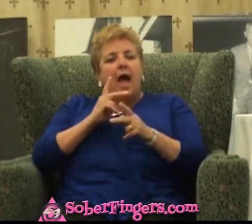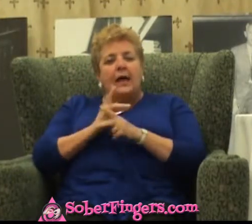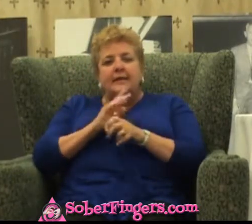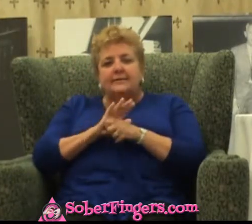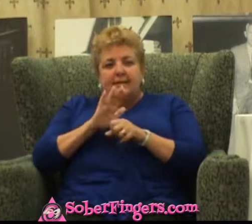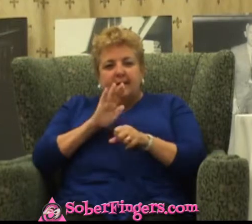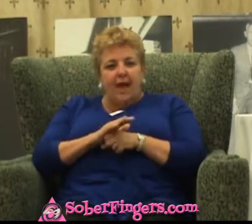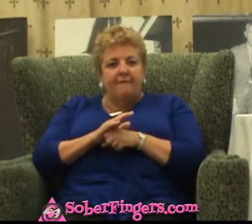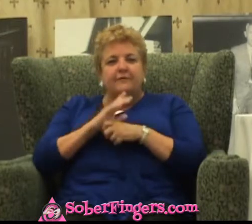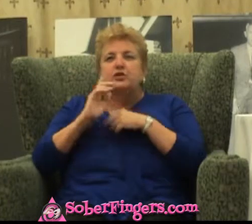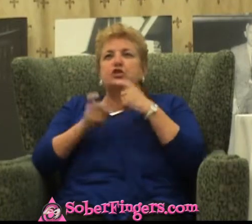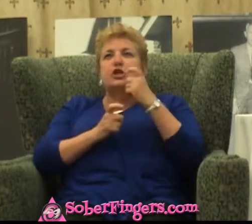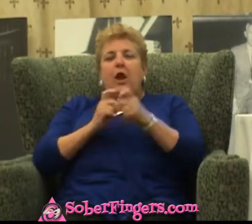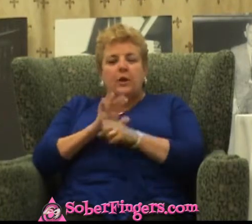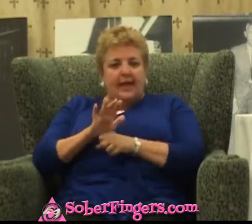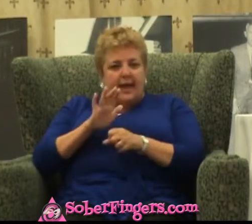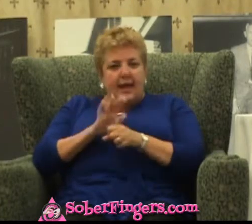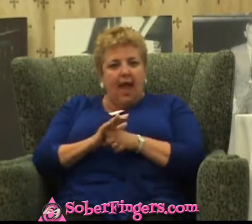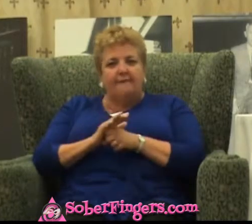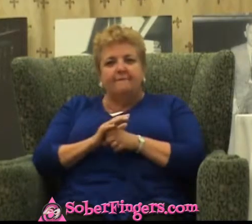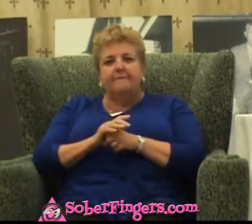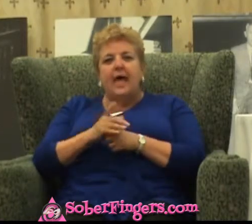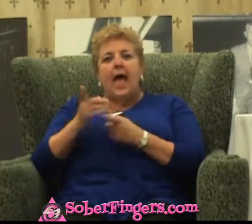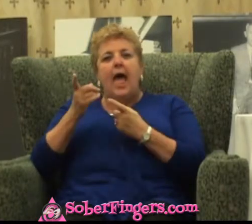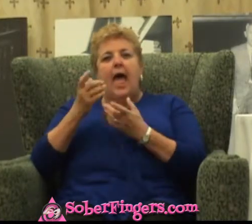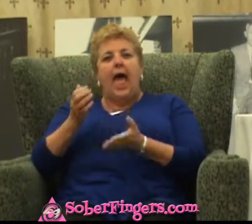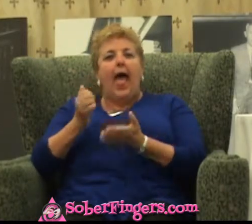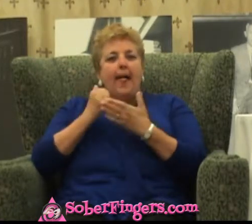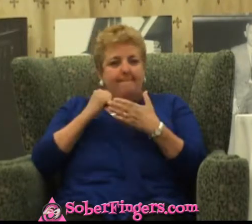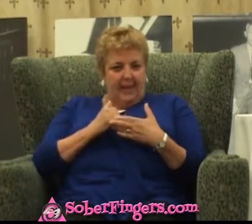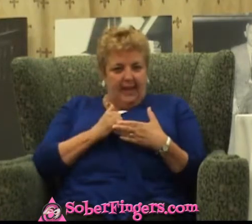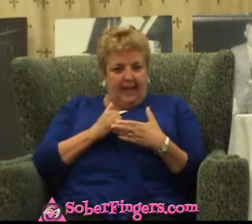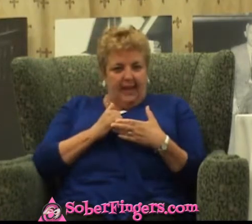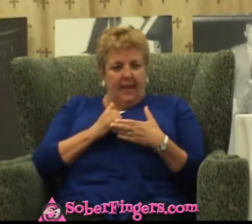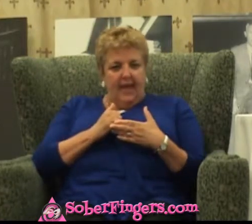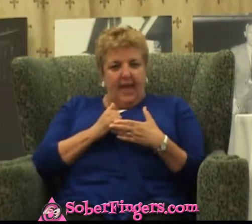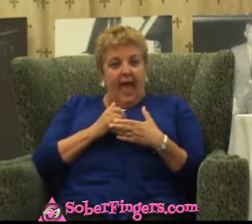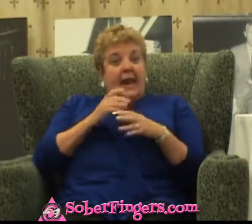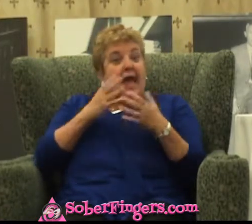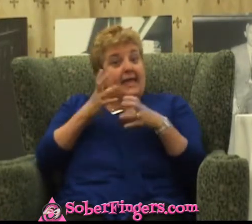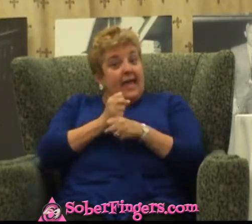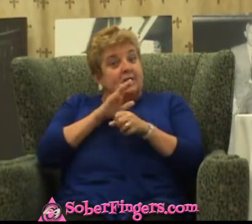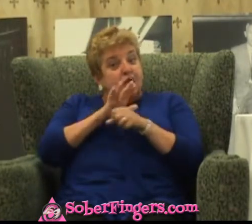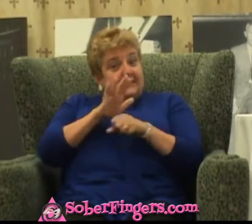day. And by the end of the day, it's gone. By about 10 p.m., I'm done.